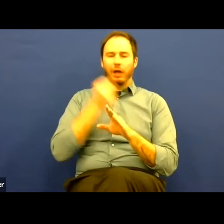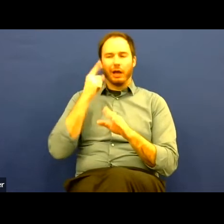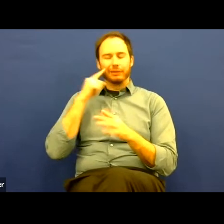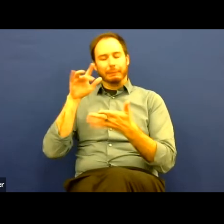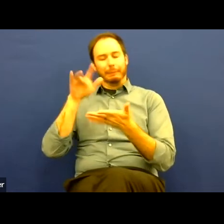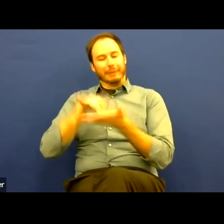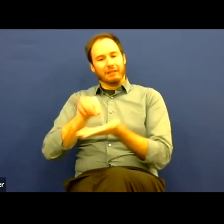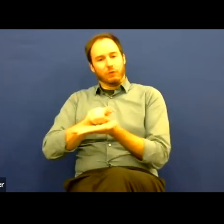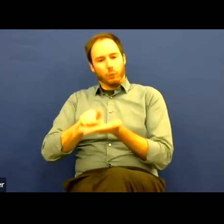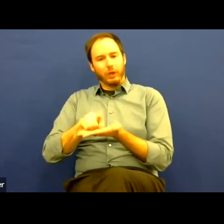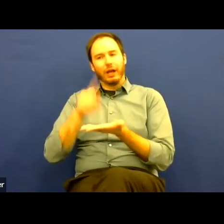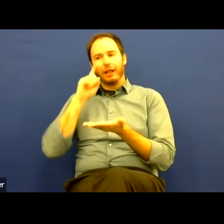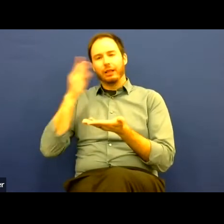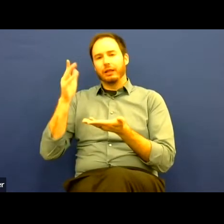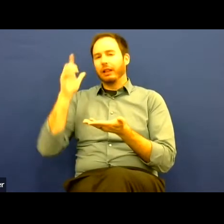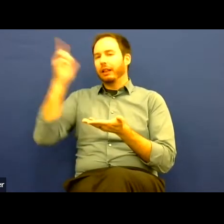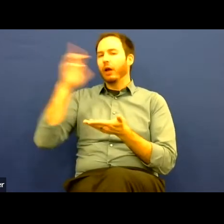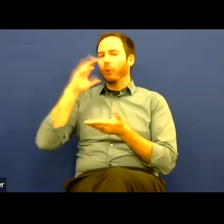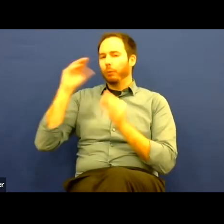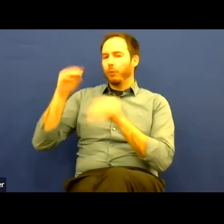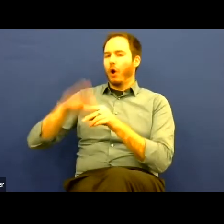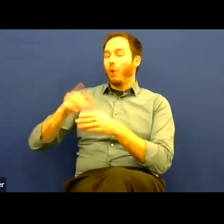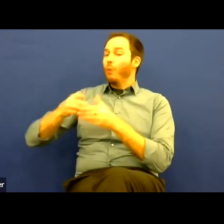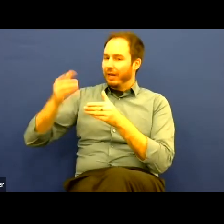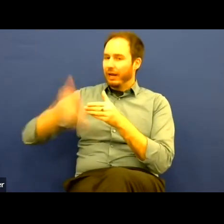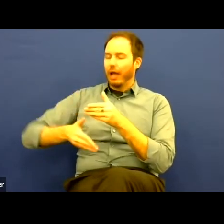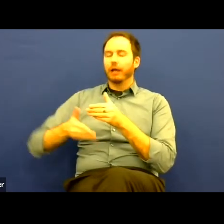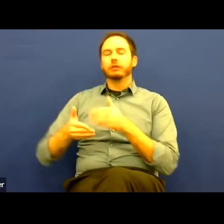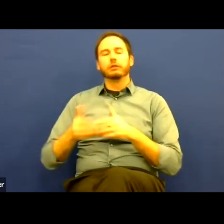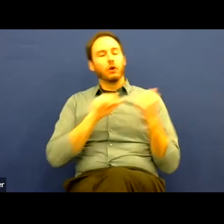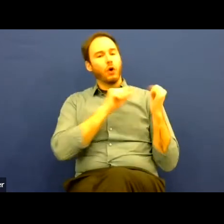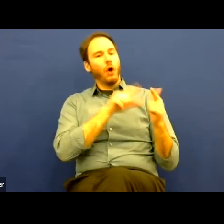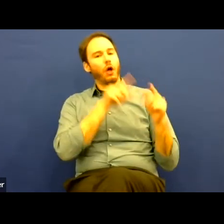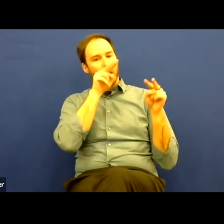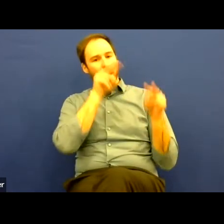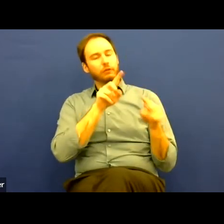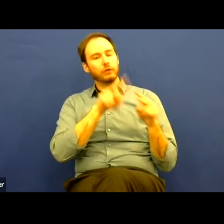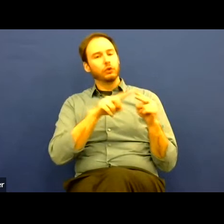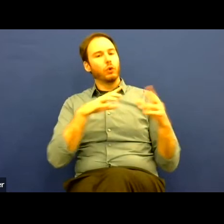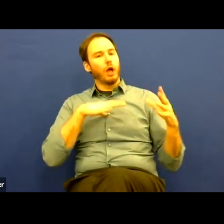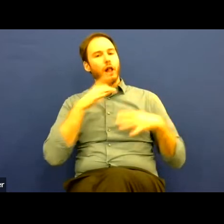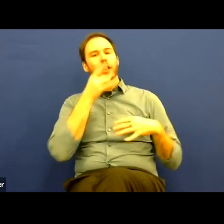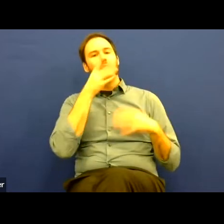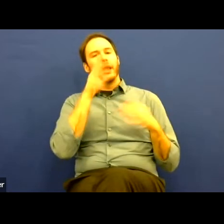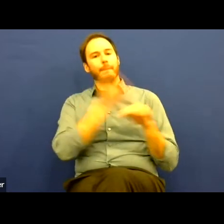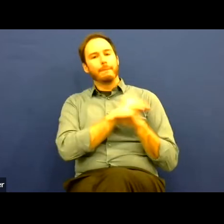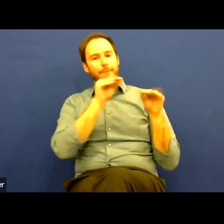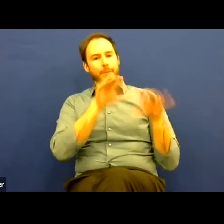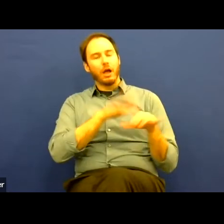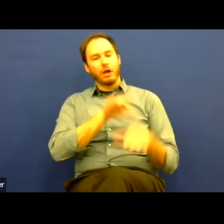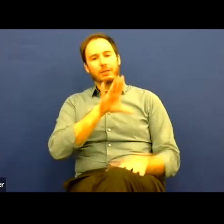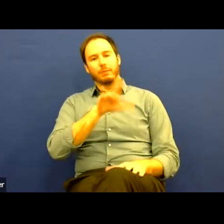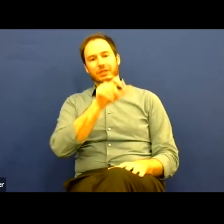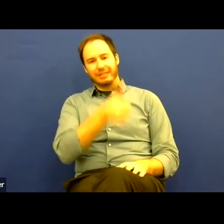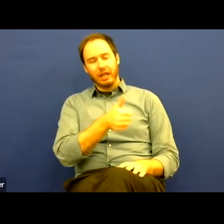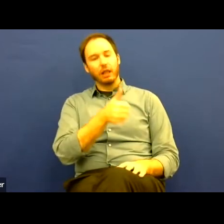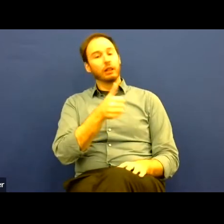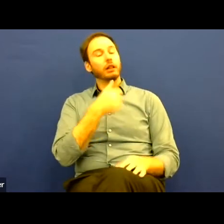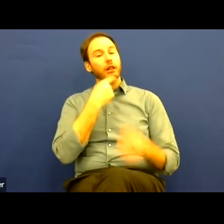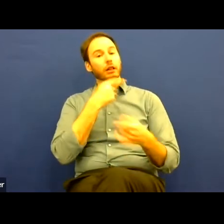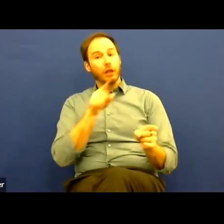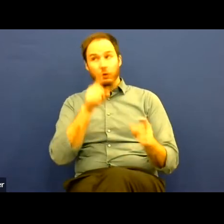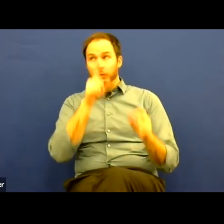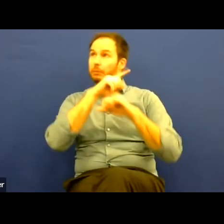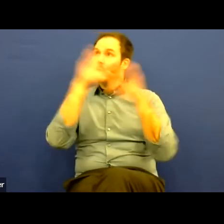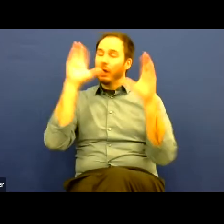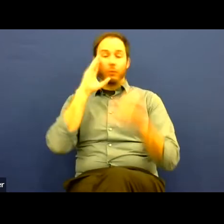week. They're planning to move it back to a weekend next year. Everyone is looking forward to Holiday Lights and Magic coming up on December 10th. And I can tell you, if you can